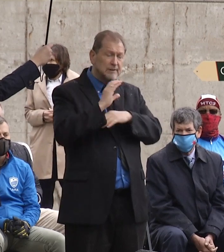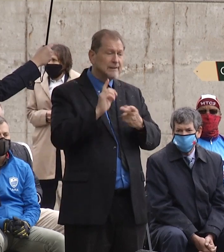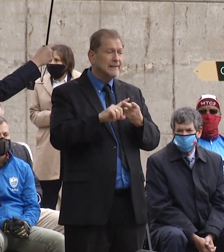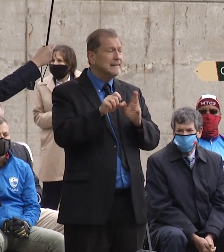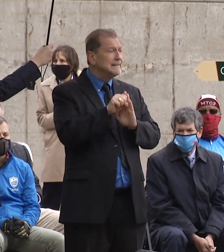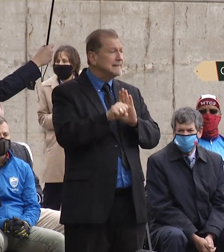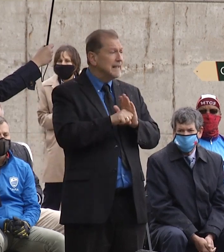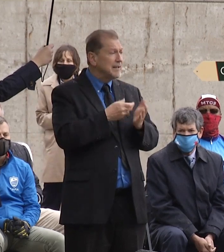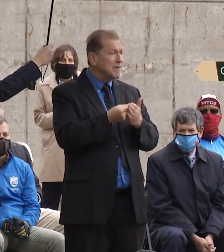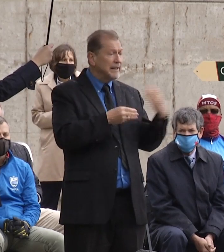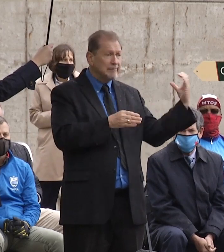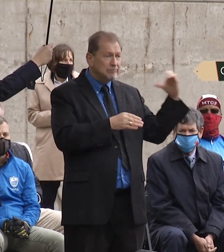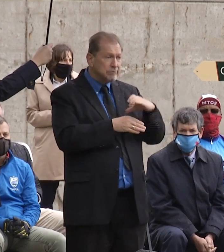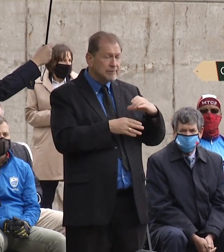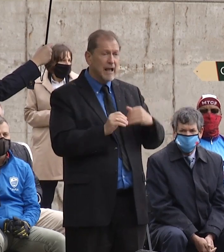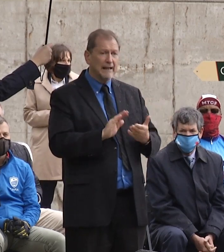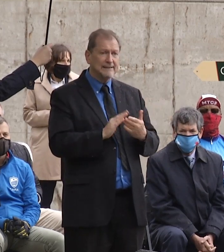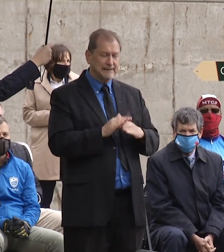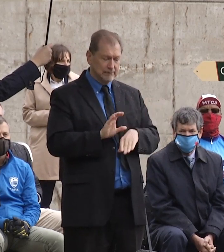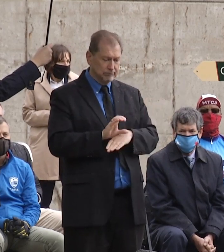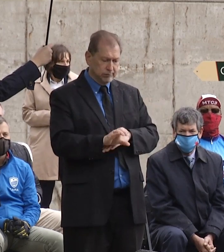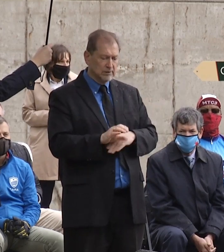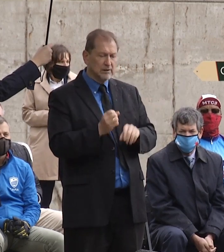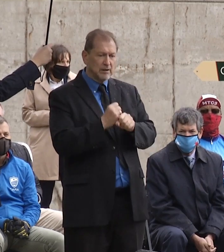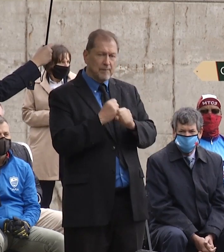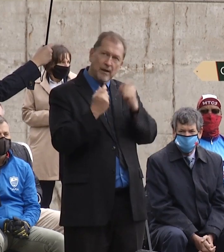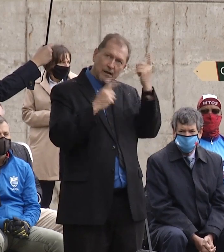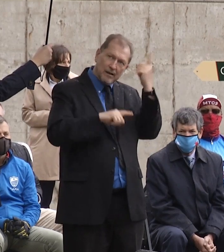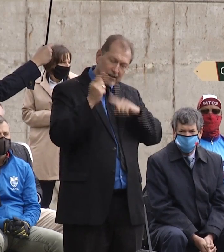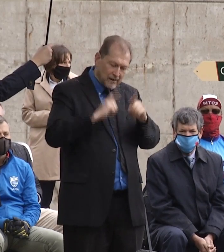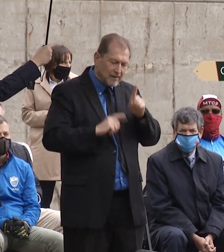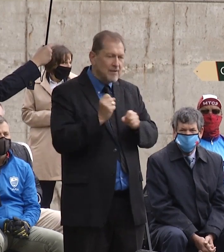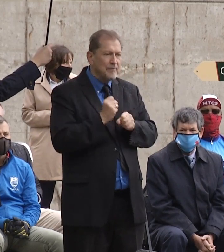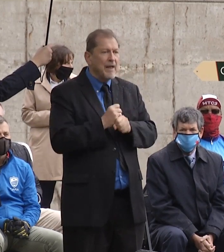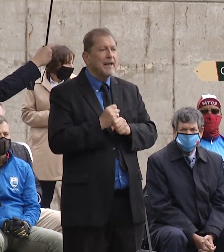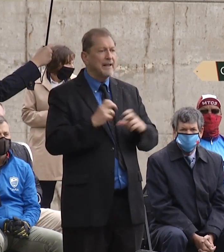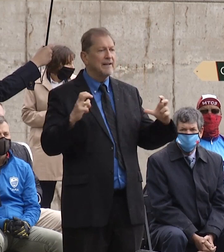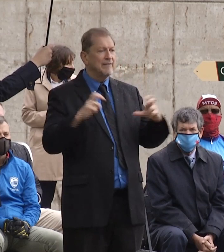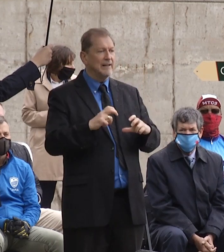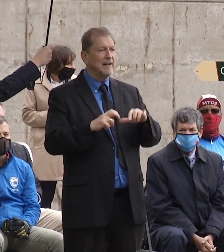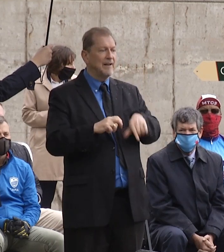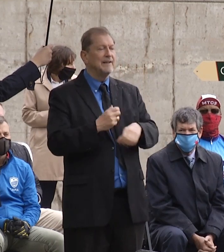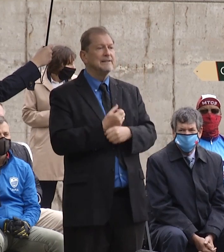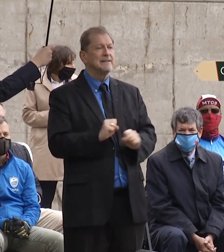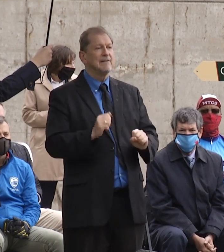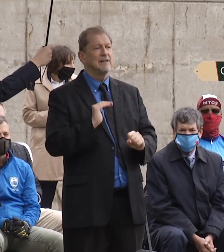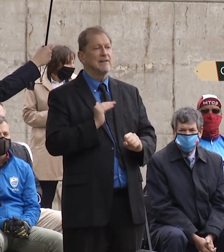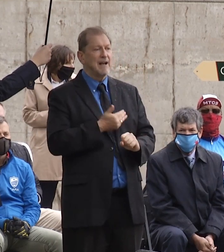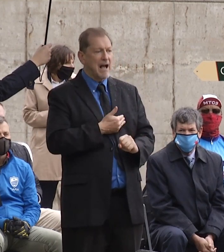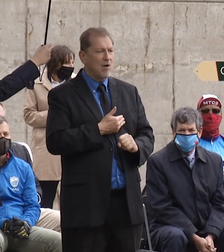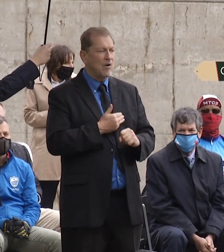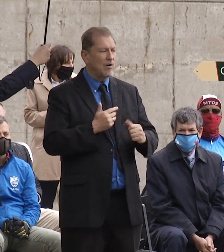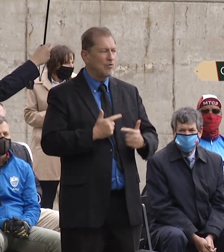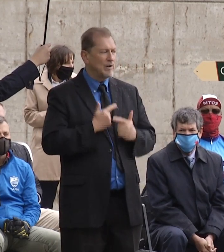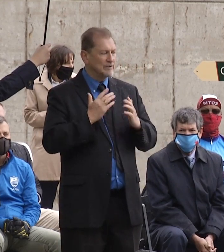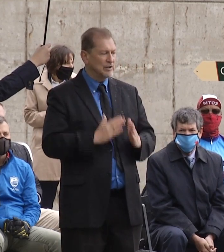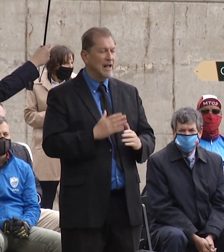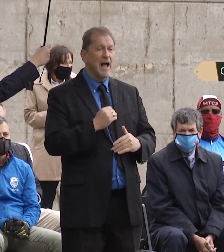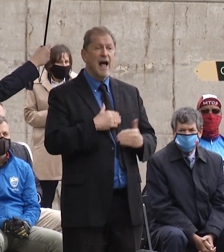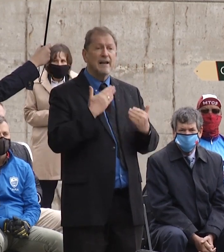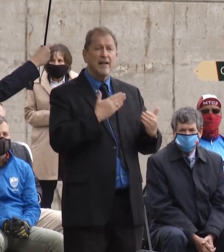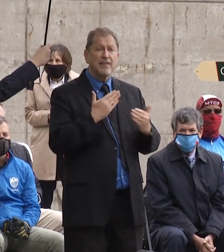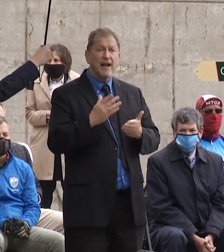their advocacy, seeing this project through to the end, and investing in the safety of our residents. I also want to thank the designers